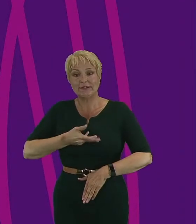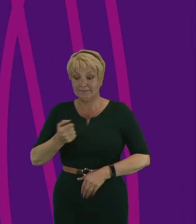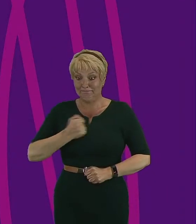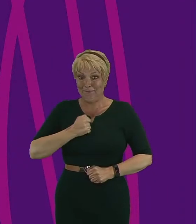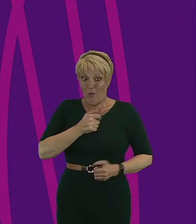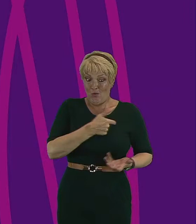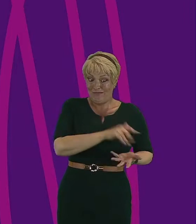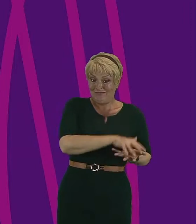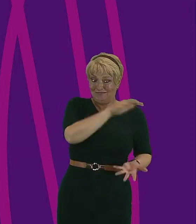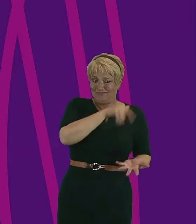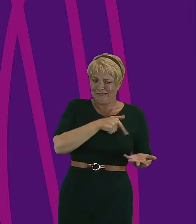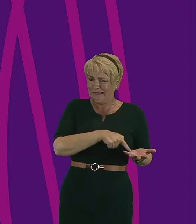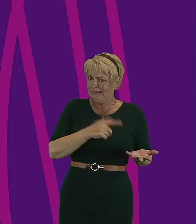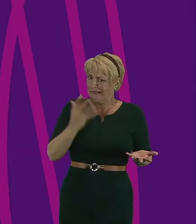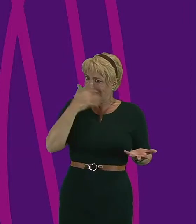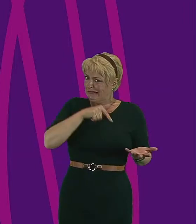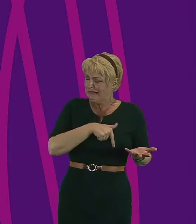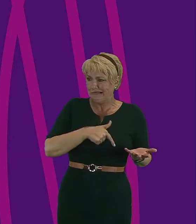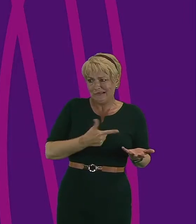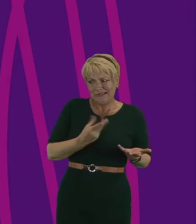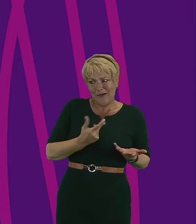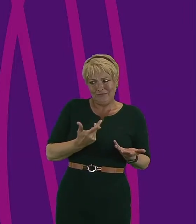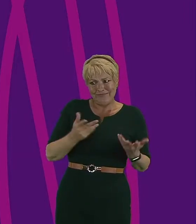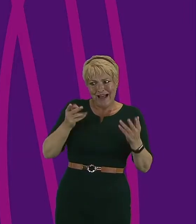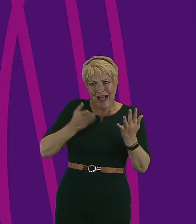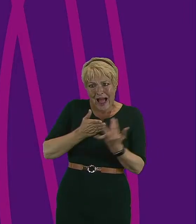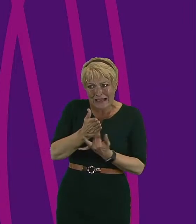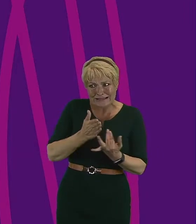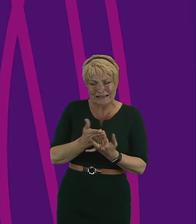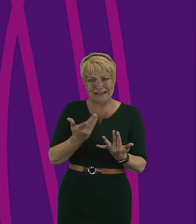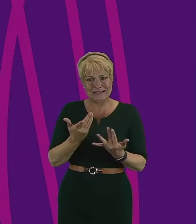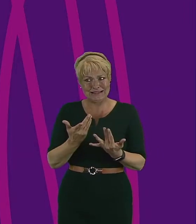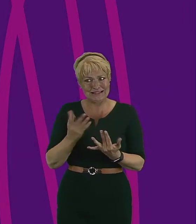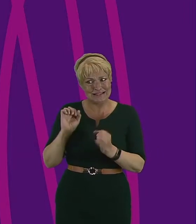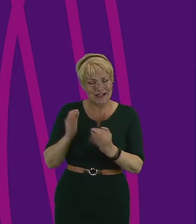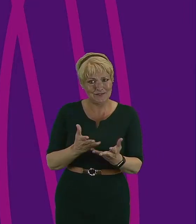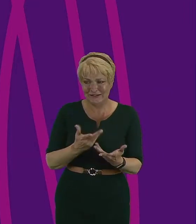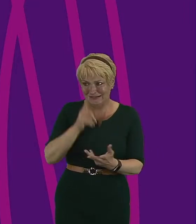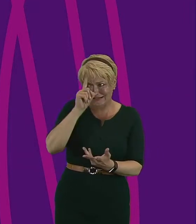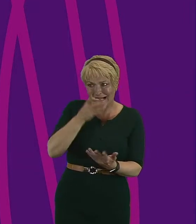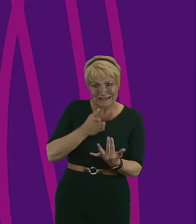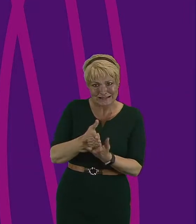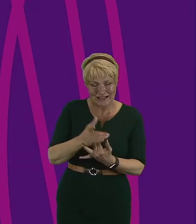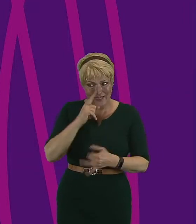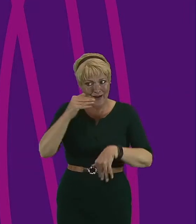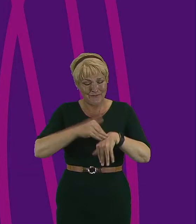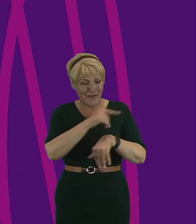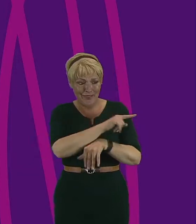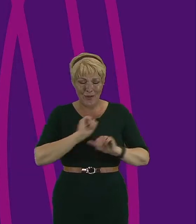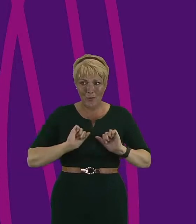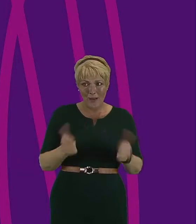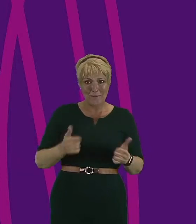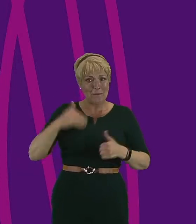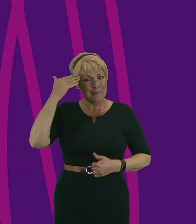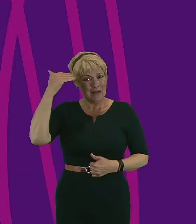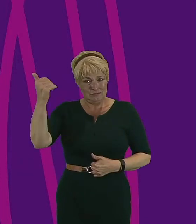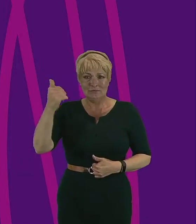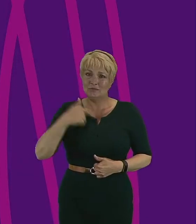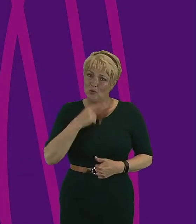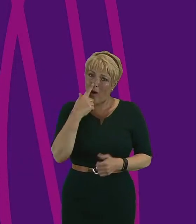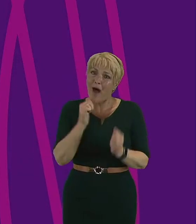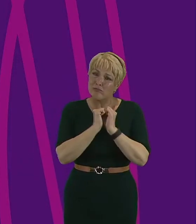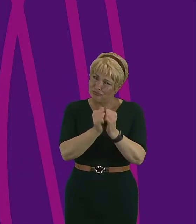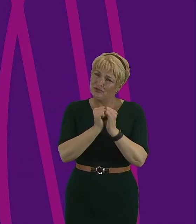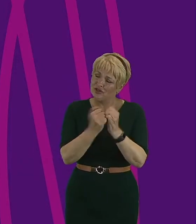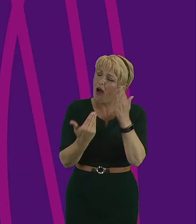of the impact of the loss of access to certain local services on children and young people's wellbeing and mental health. So I would very much appreciate an